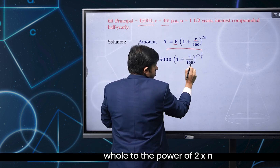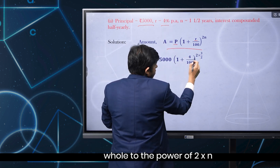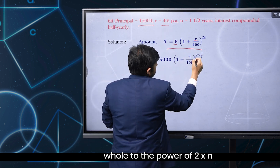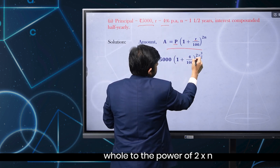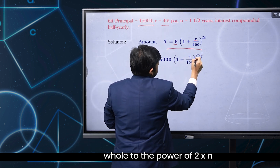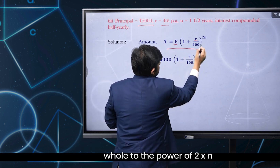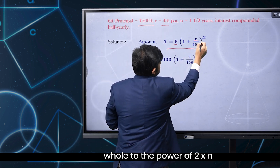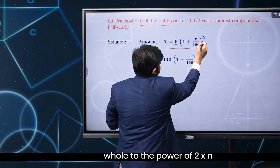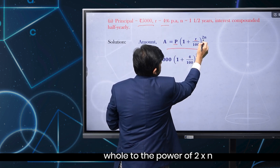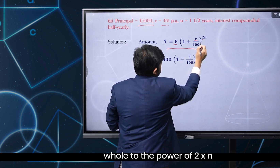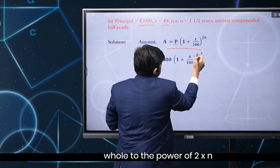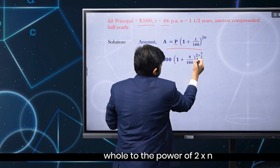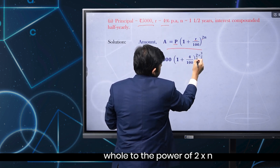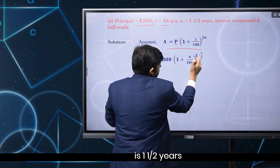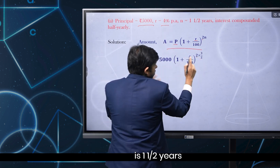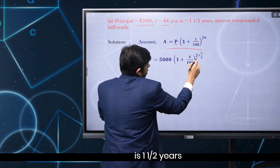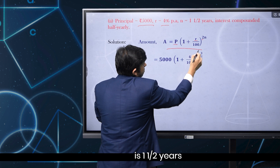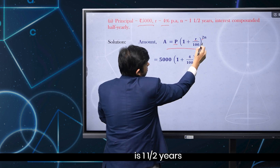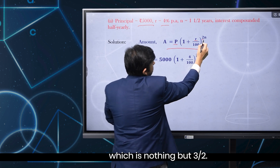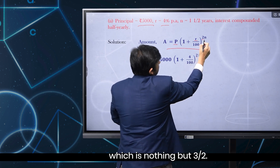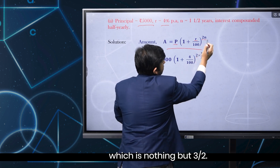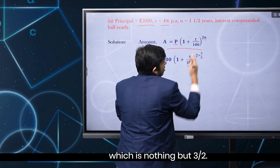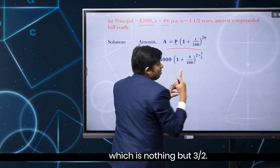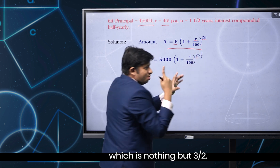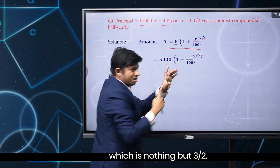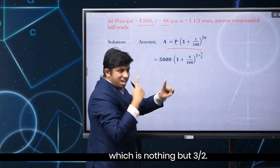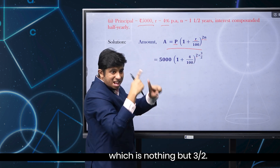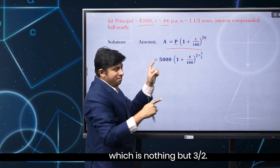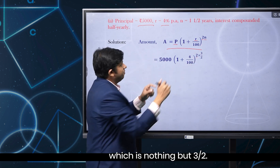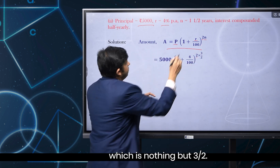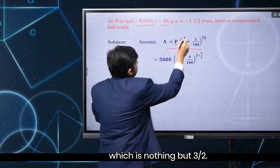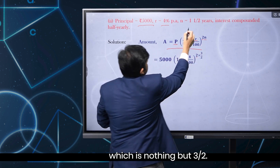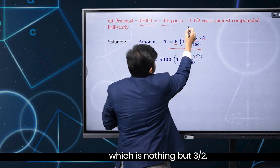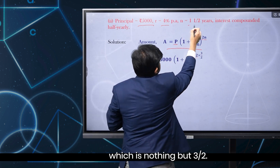of 2 into n is 1.5 years, which is nothing but 3 by 2.